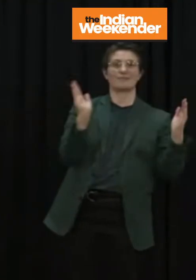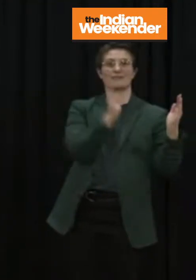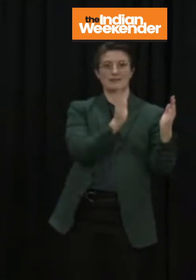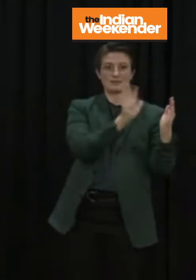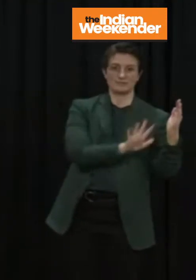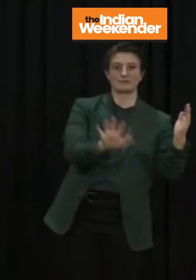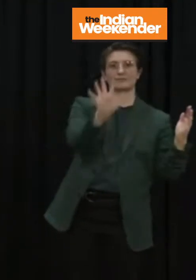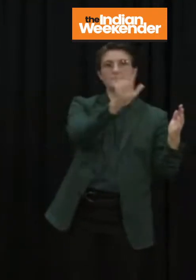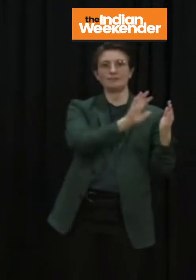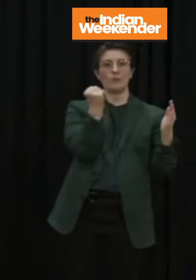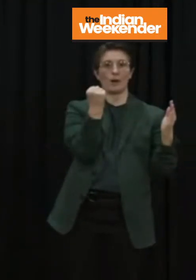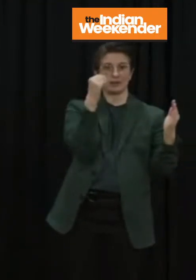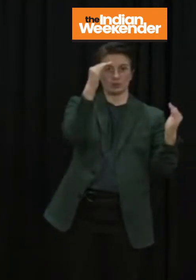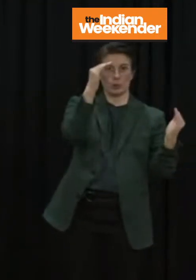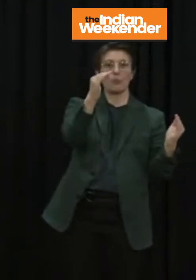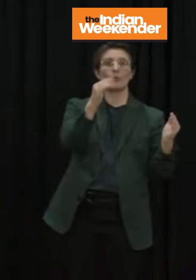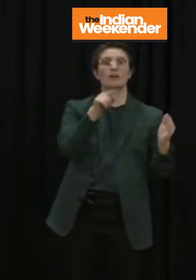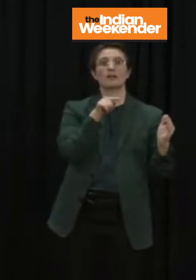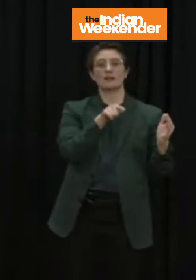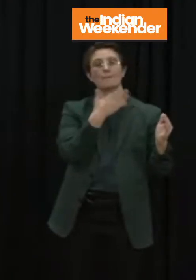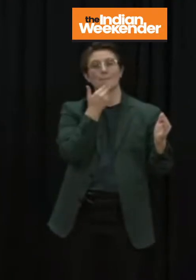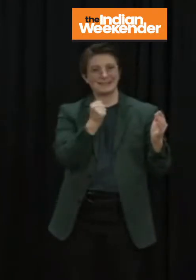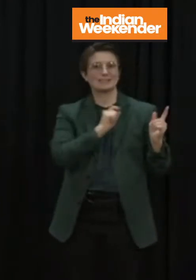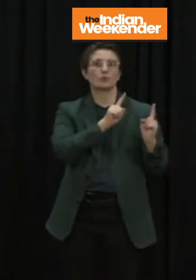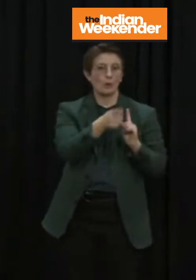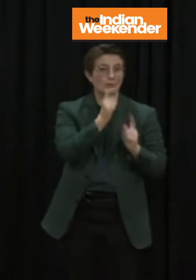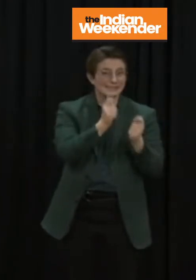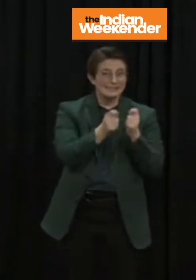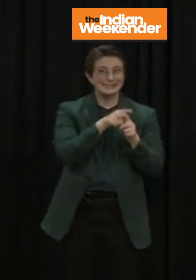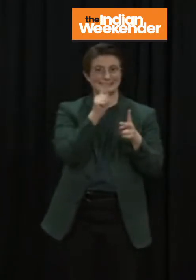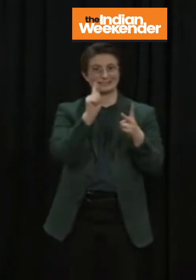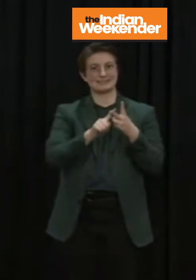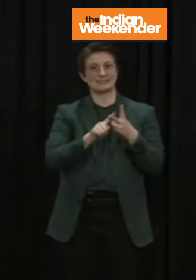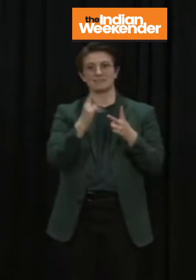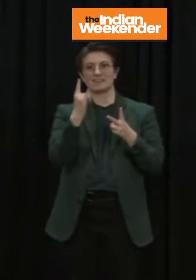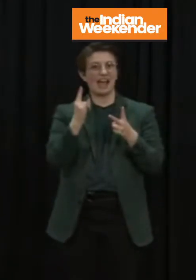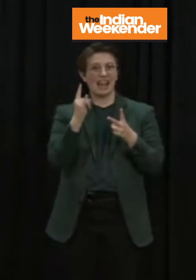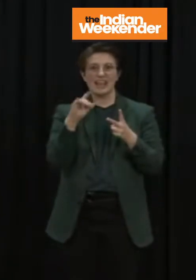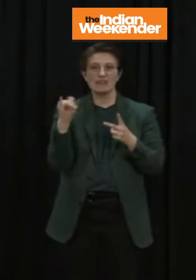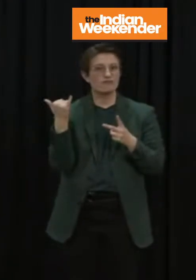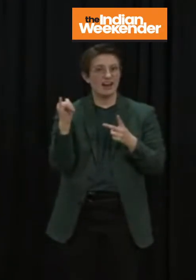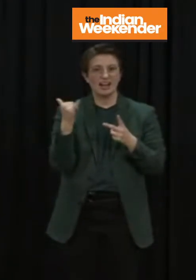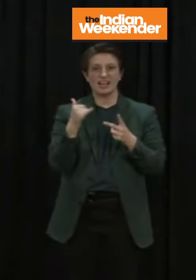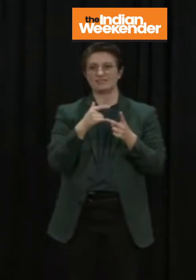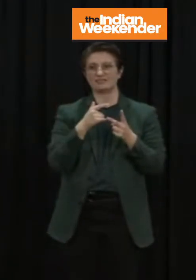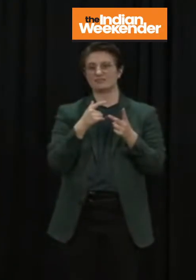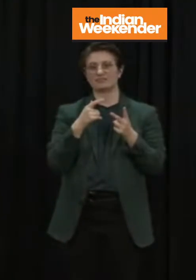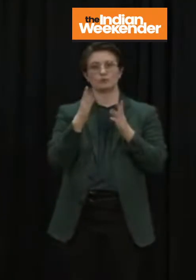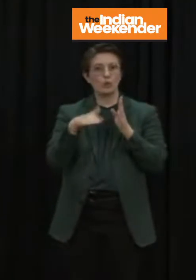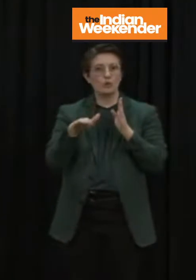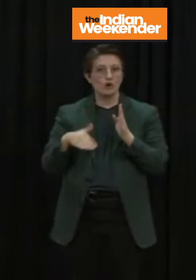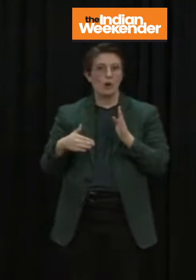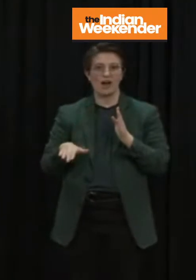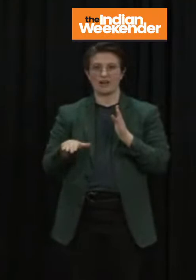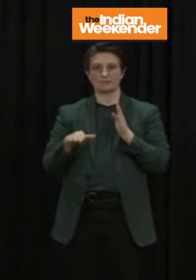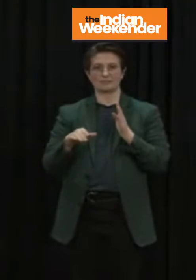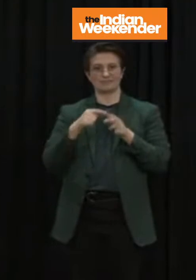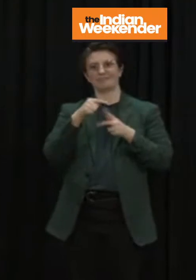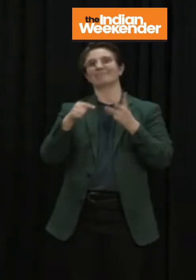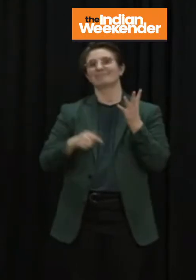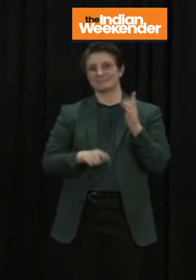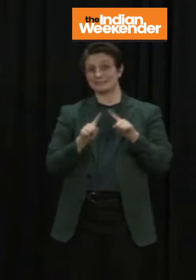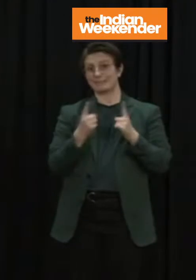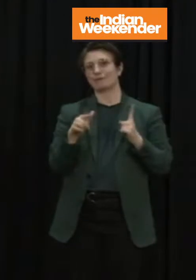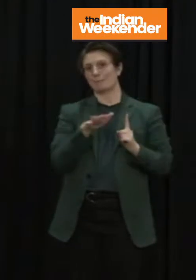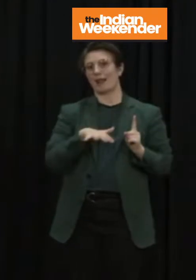Karapiro, and there are testing sites operating across Hamilton, Raglan, Huntly and Tokoroa. Vaccination is the best tool that we have